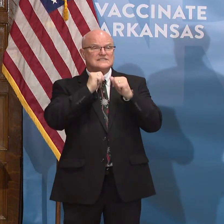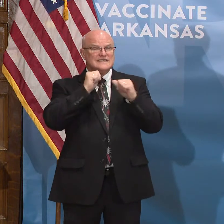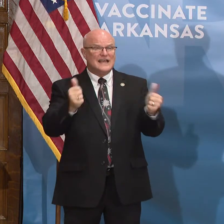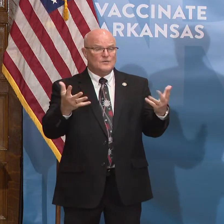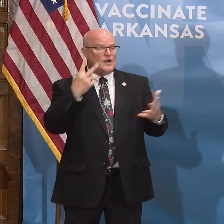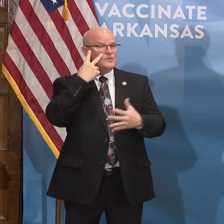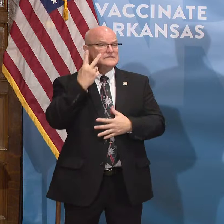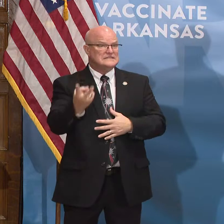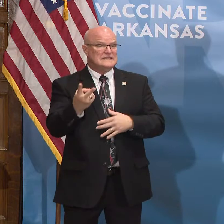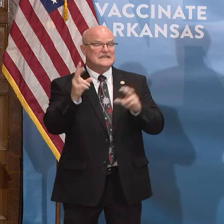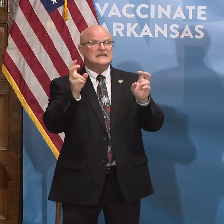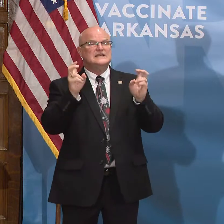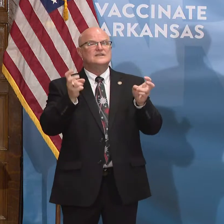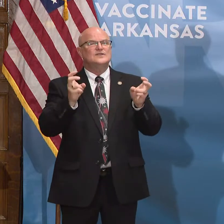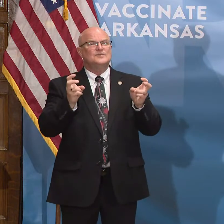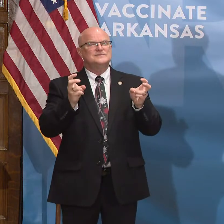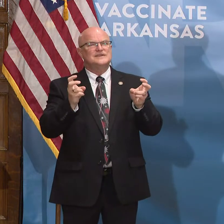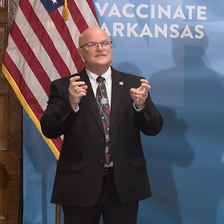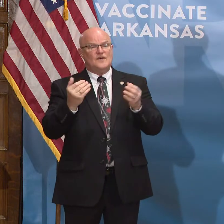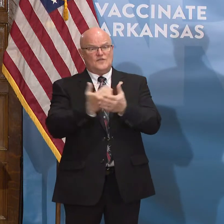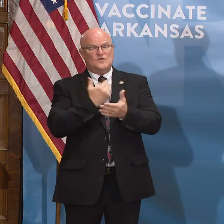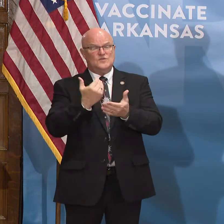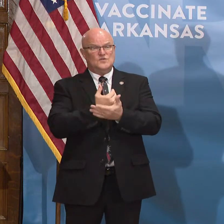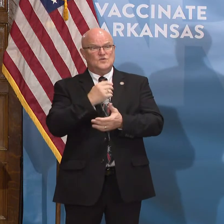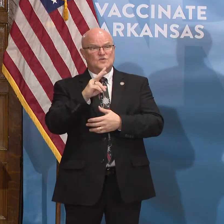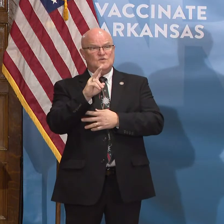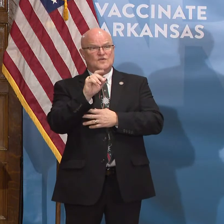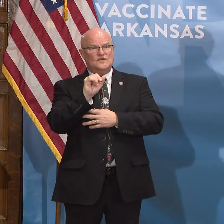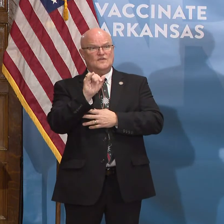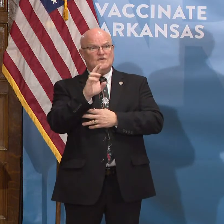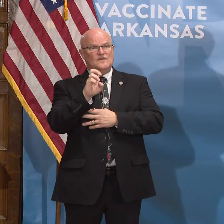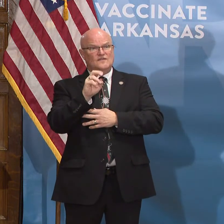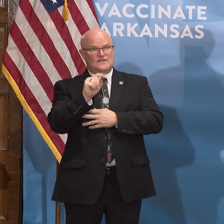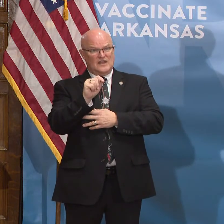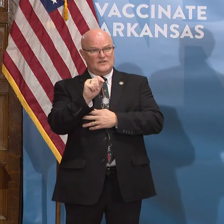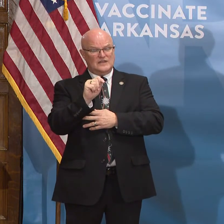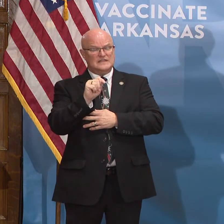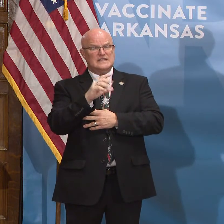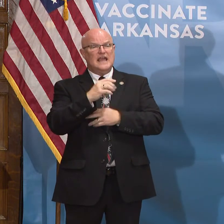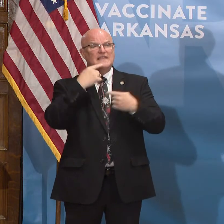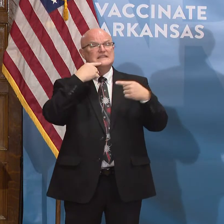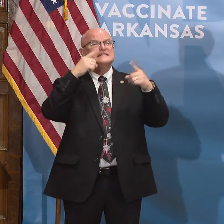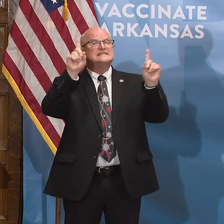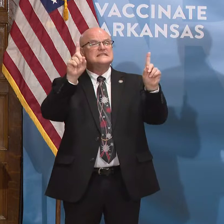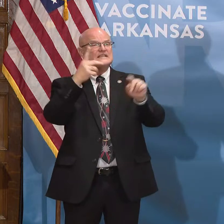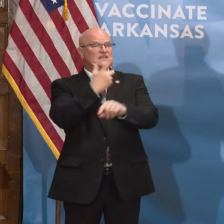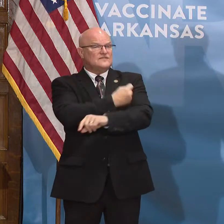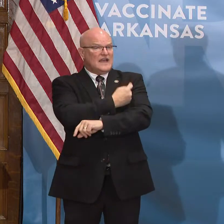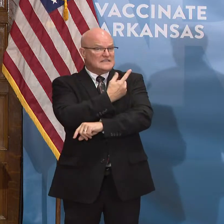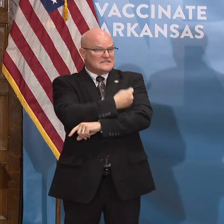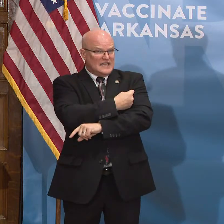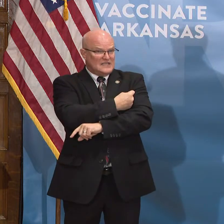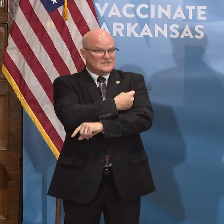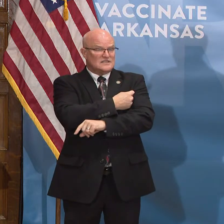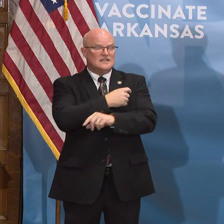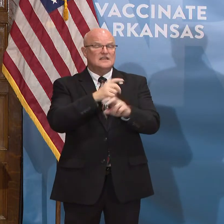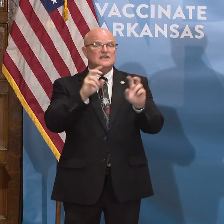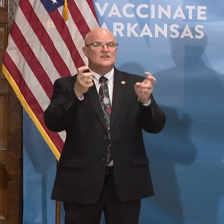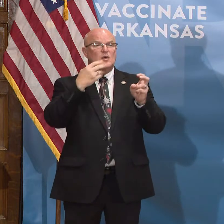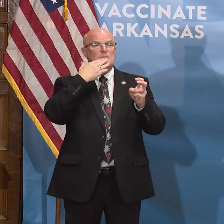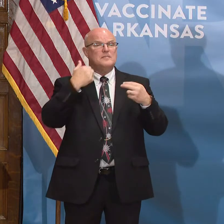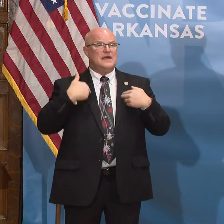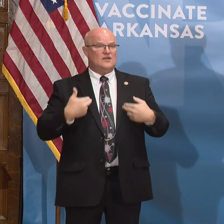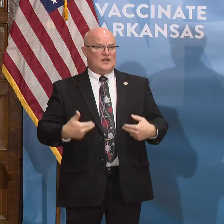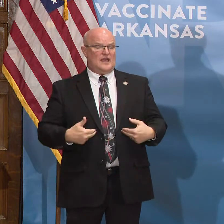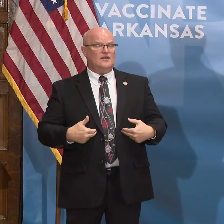seeing in terms of the new variant, of the success of the vaccinations, in terms of better